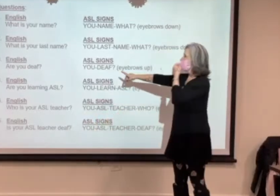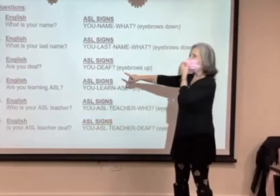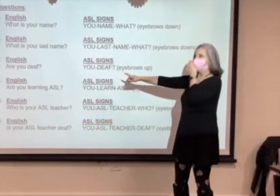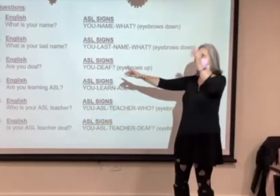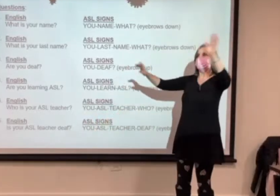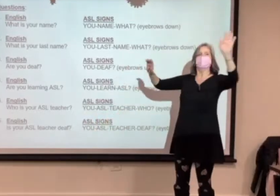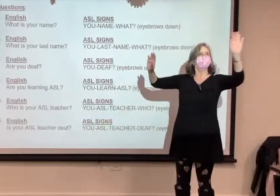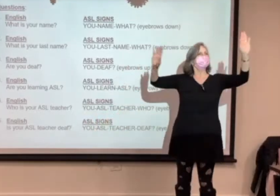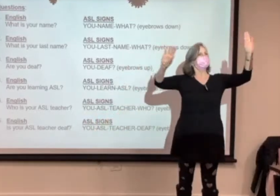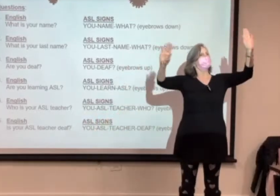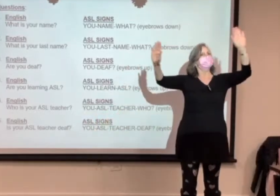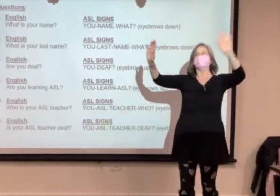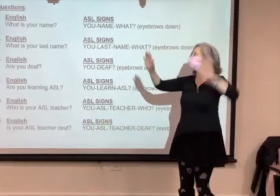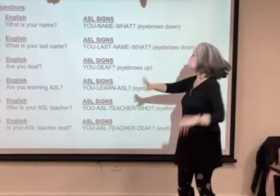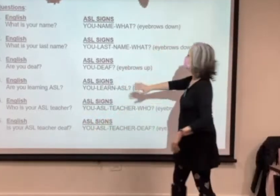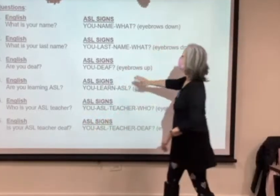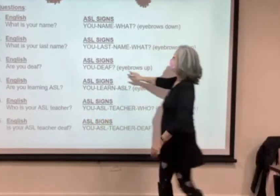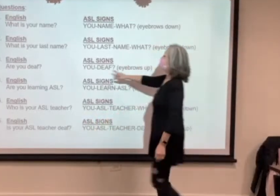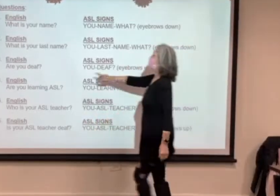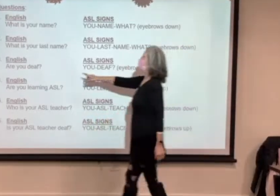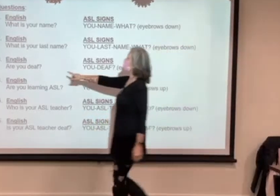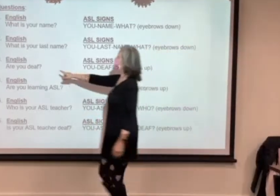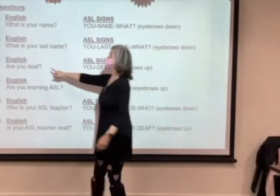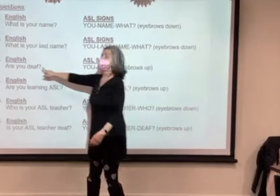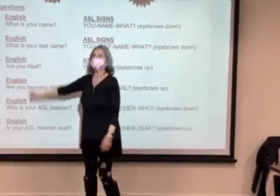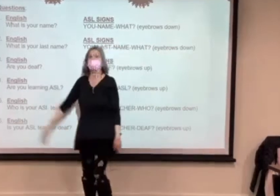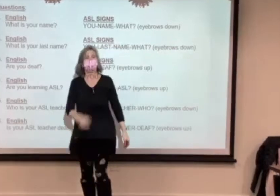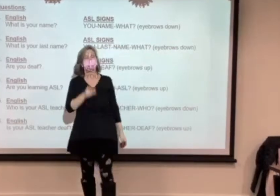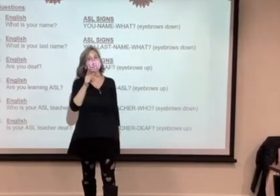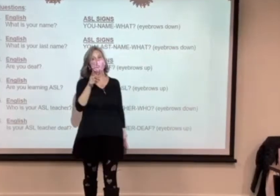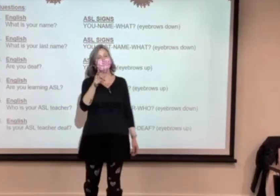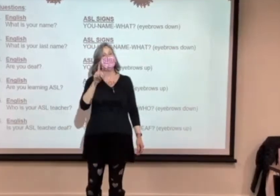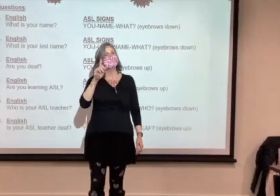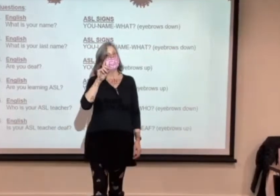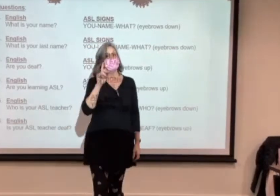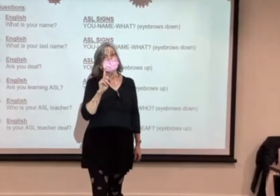I'm like, hello, there's a question. All right, so are you deaf? So you're gonna point, eyebrows go up.